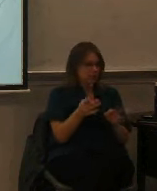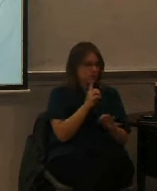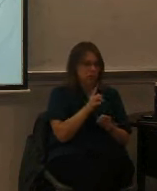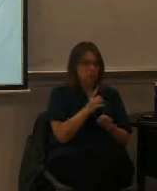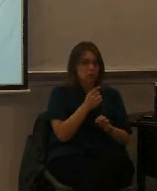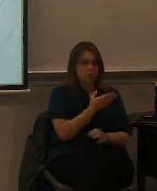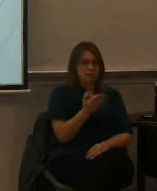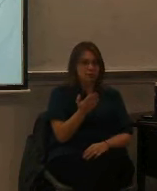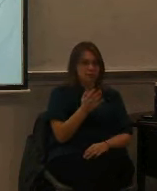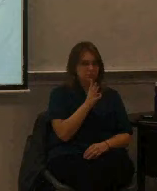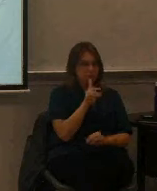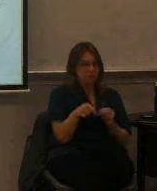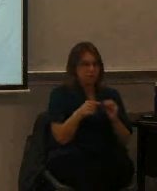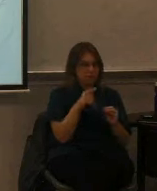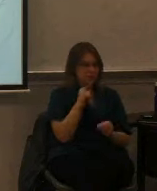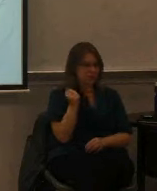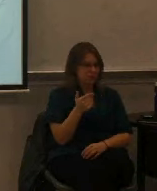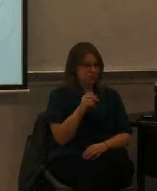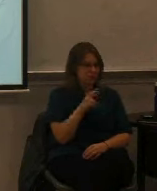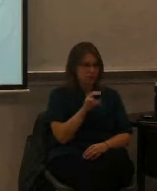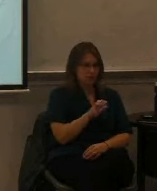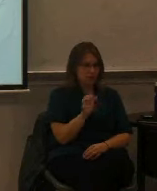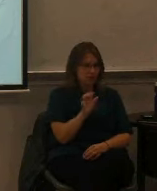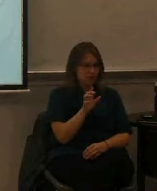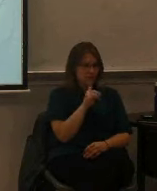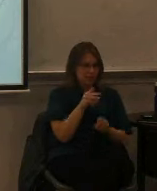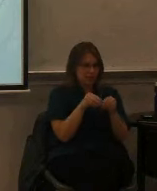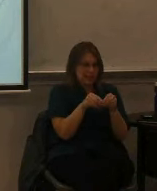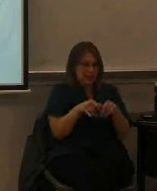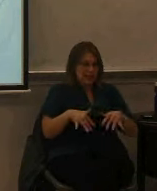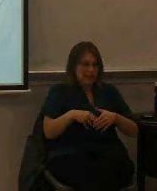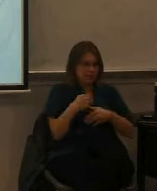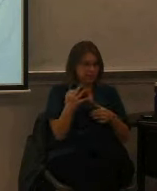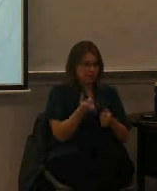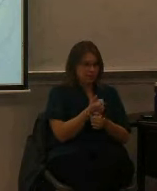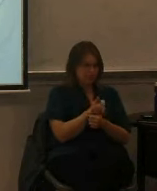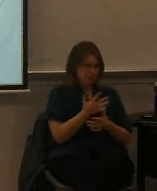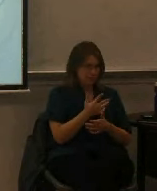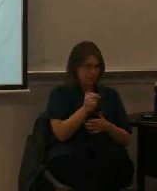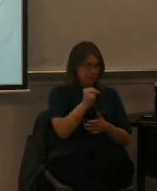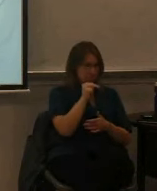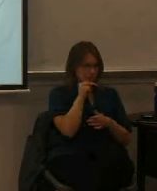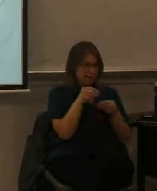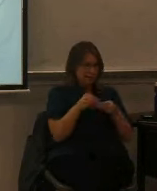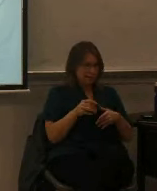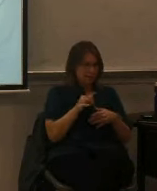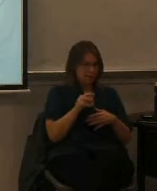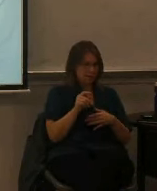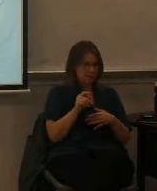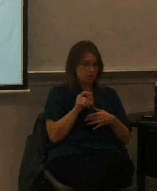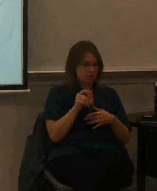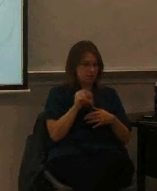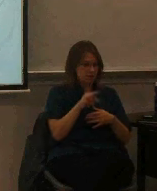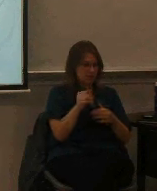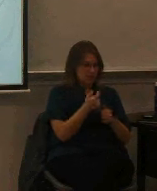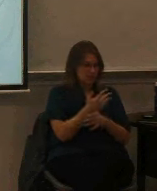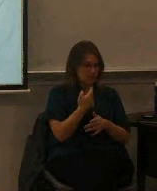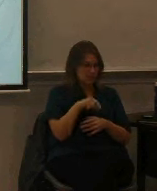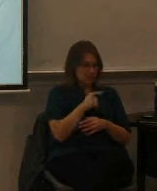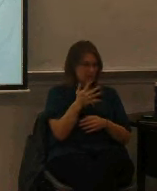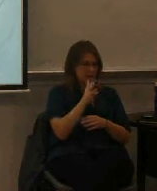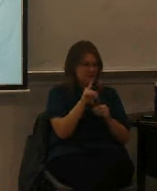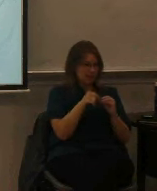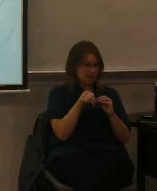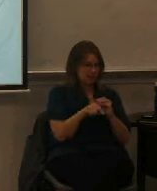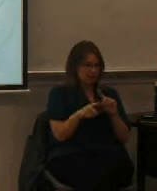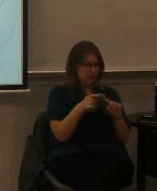So one of the things I've talked about is all this organic carbon that's leaking out of everything and the nutrients that leak out of everything. We sort of have talked about